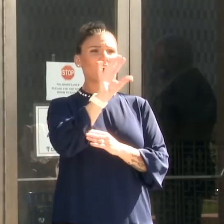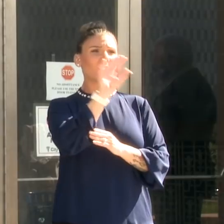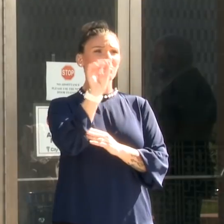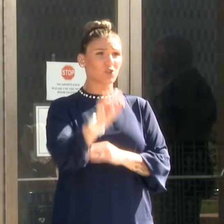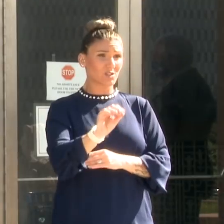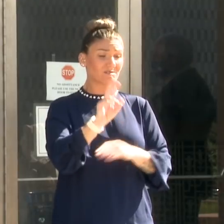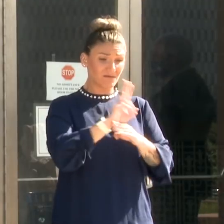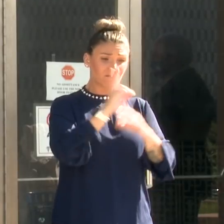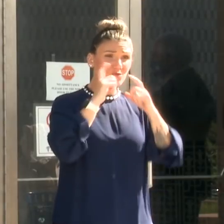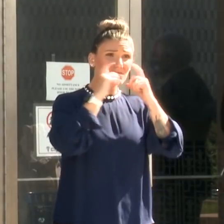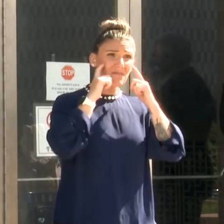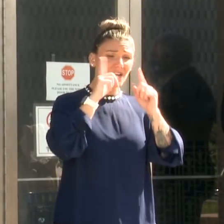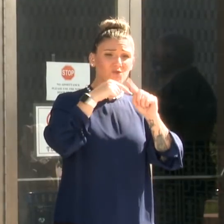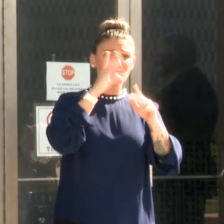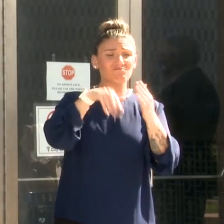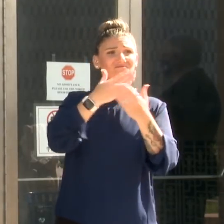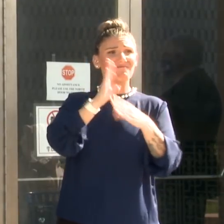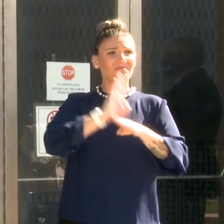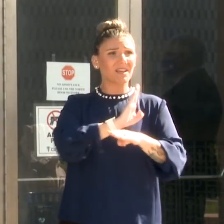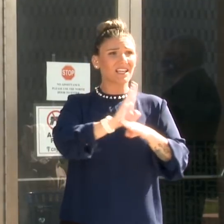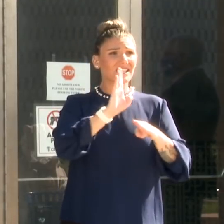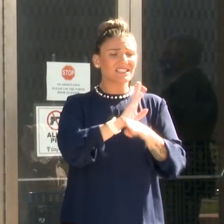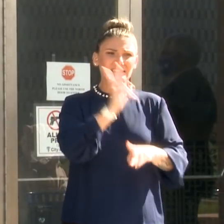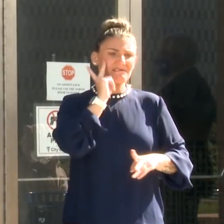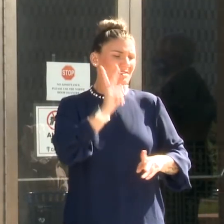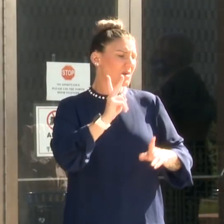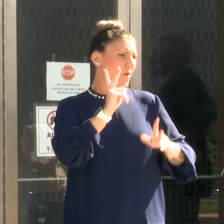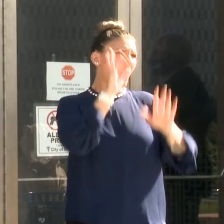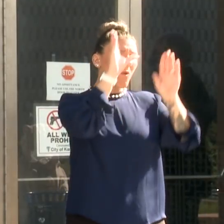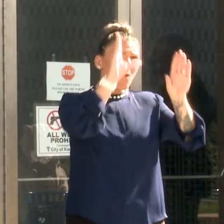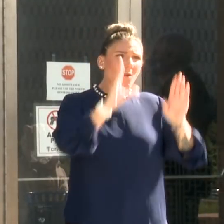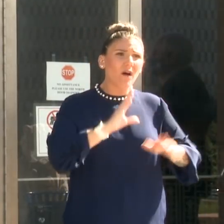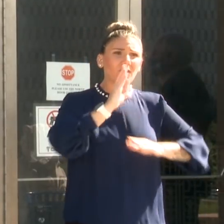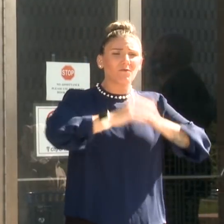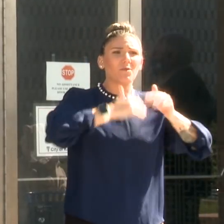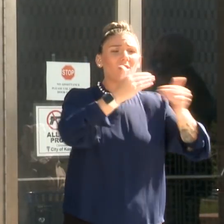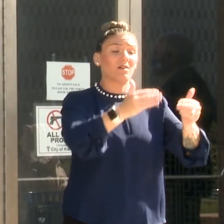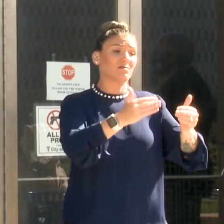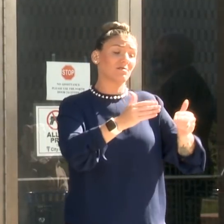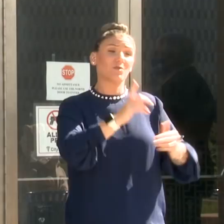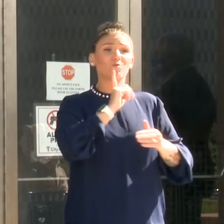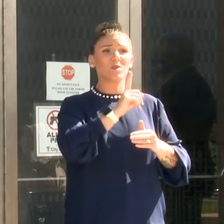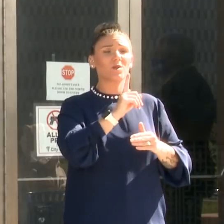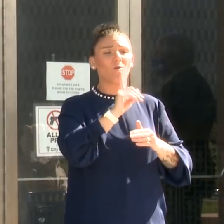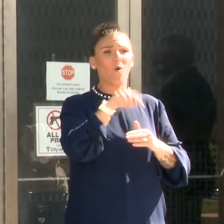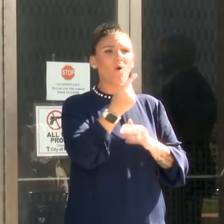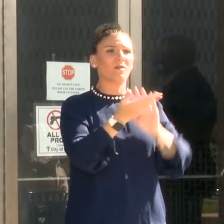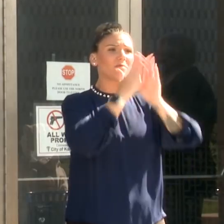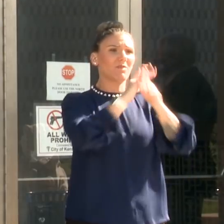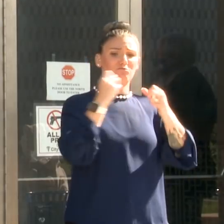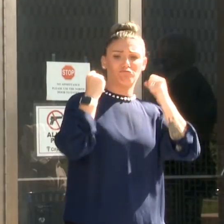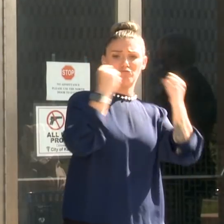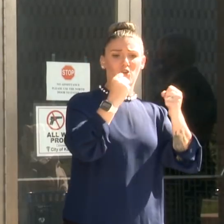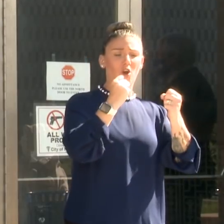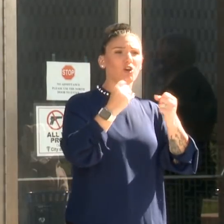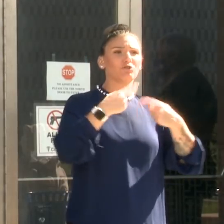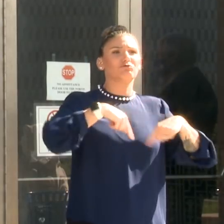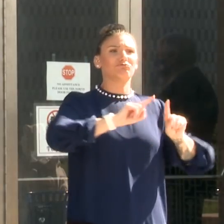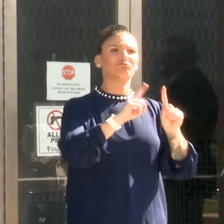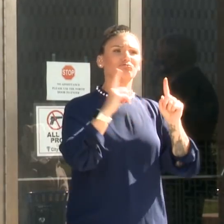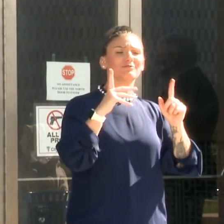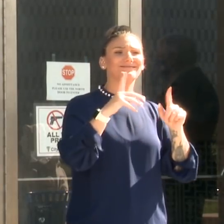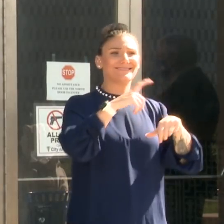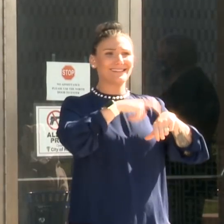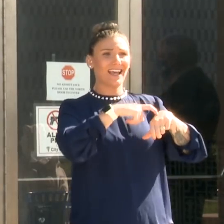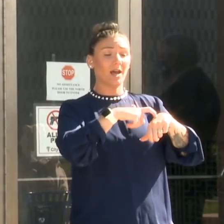are wearing masks when they're going to establishments. We've seen outstanding progress, and I think, frankly, it will only get stronger as time goes on. Reminds me of another